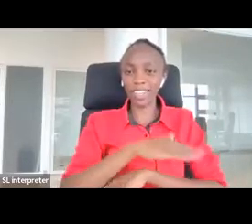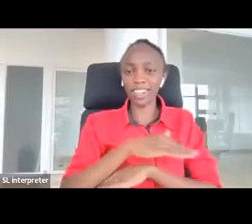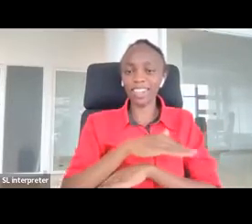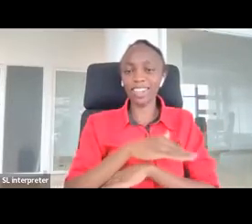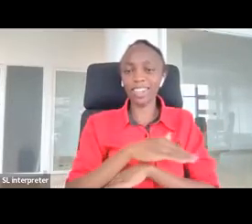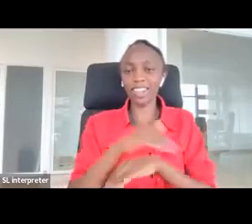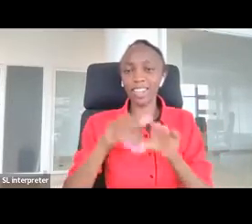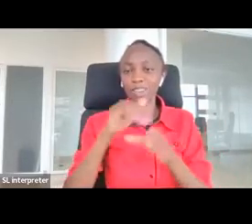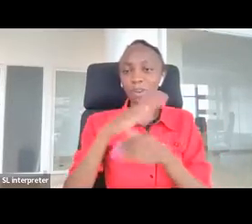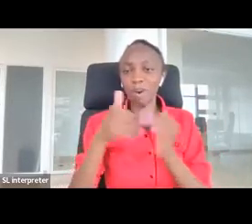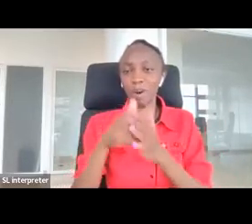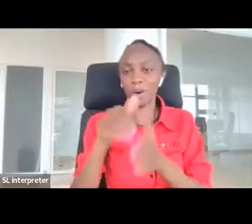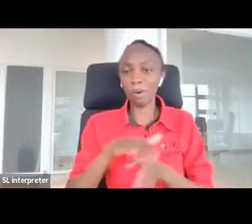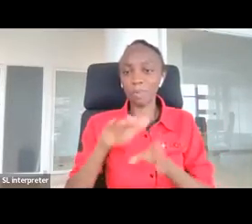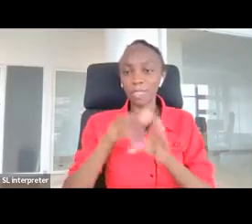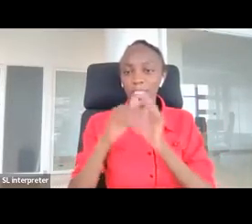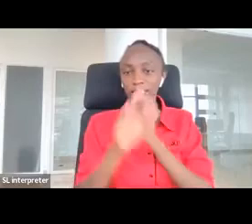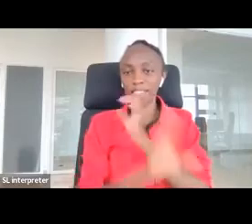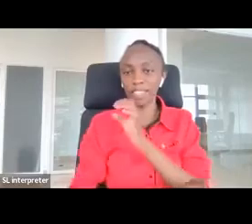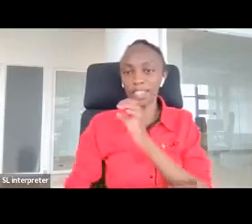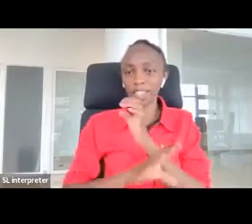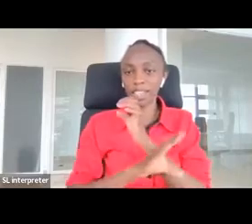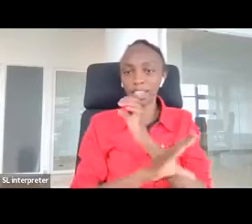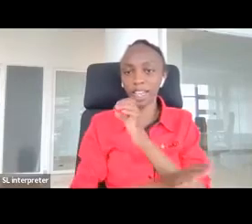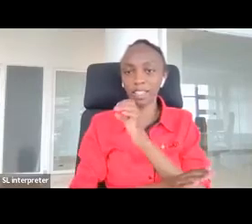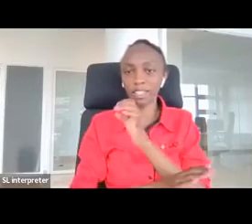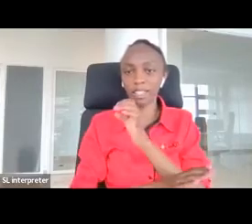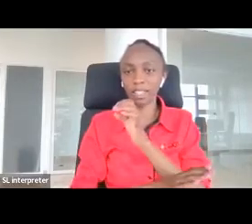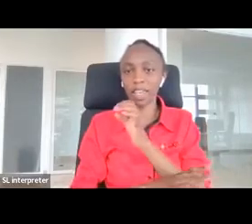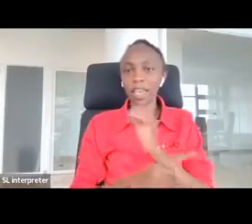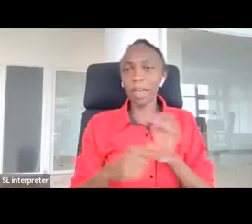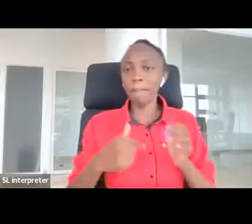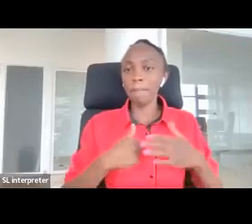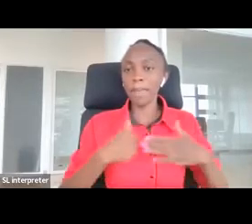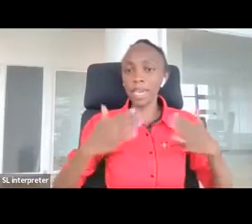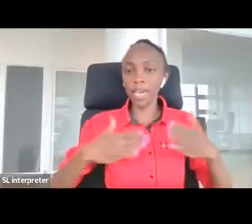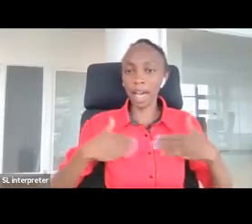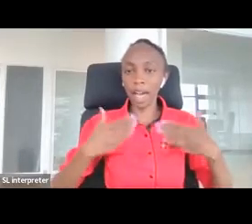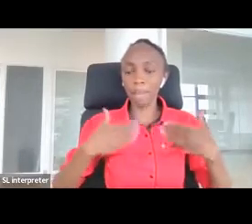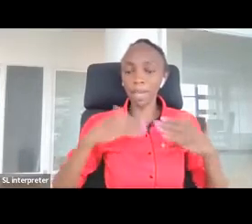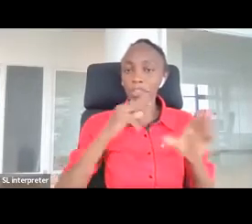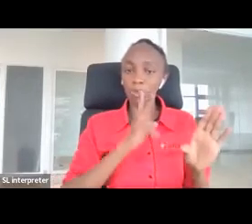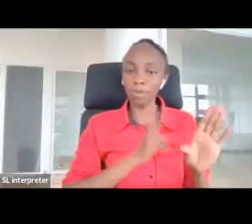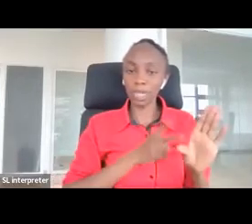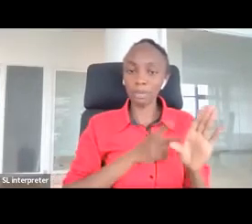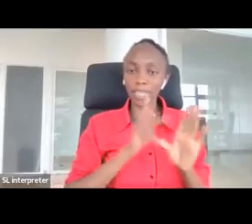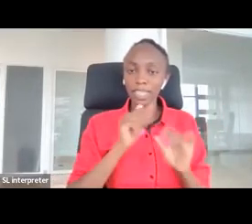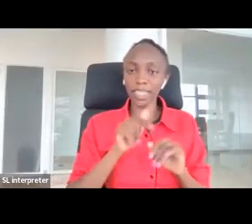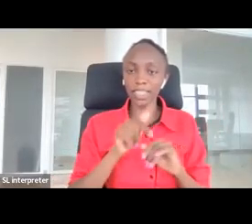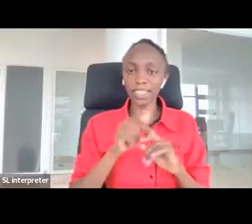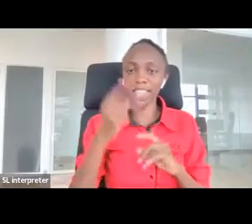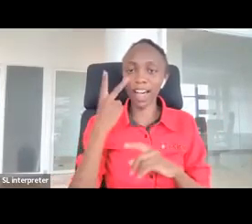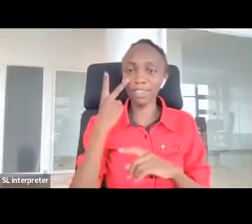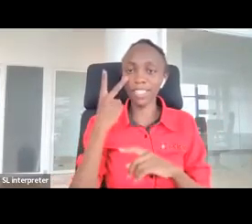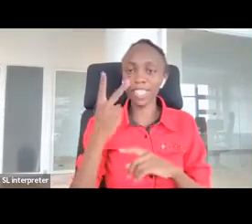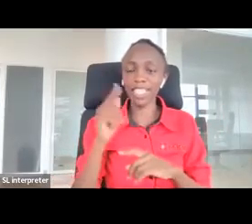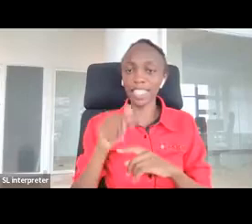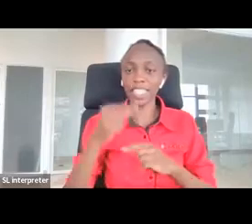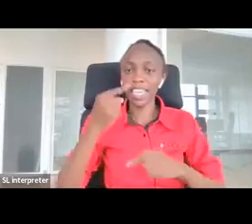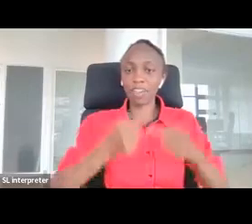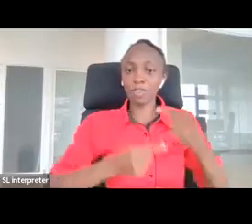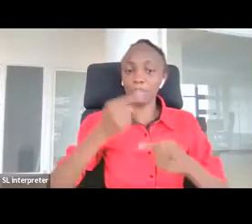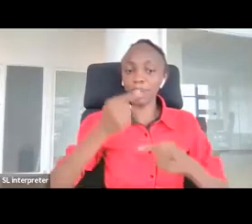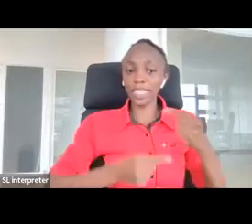country. I am so glad to participate in this. I have seen this competition